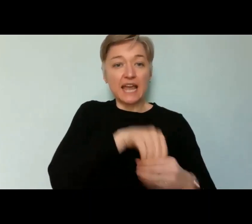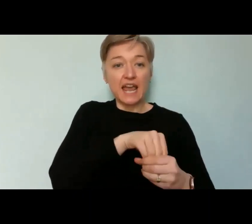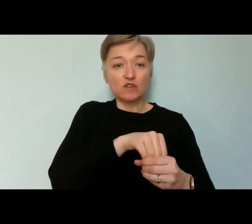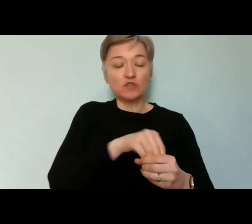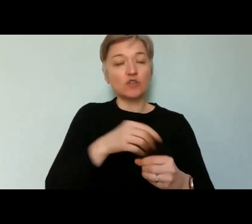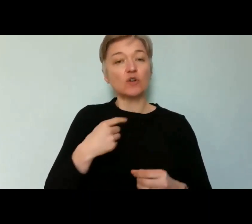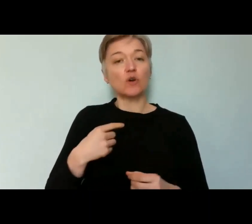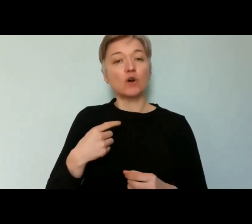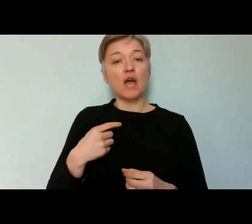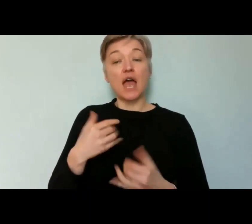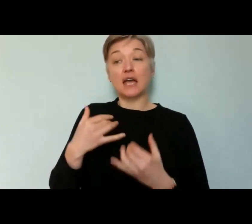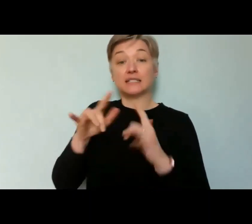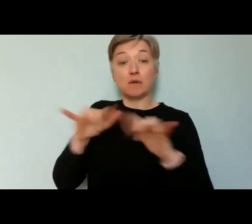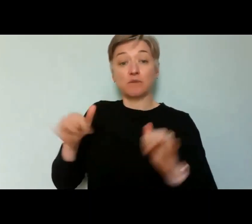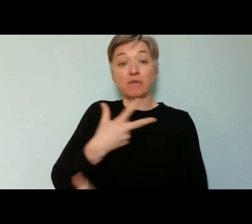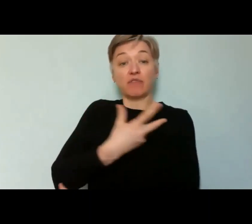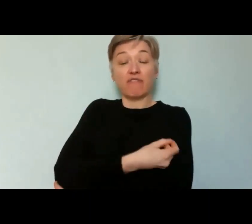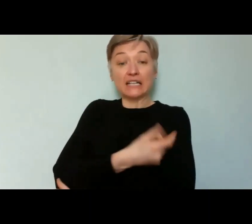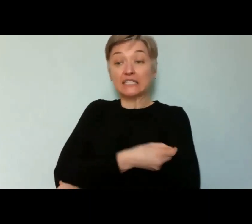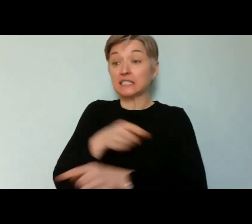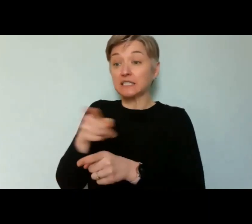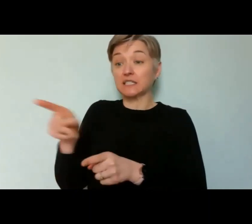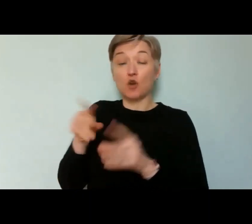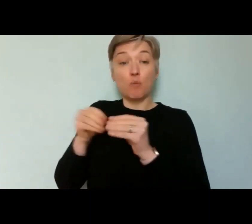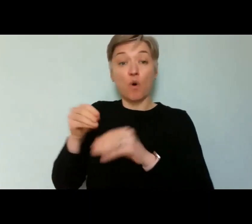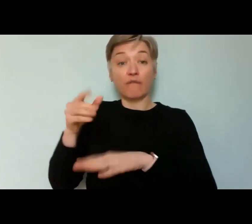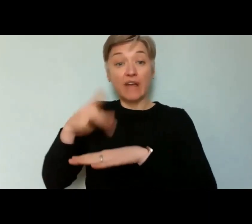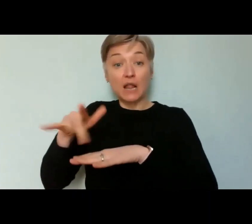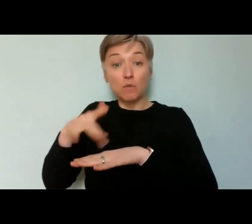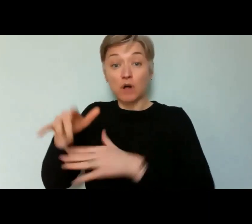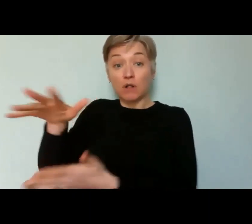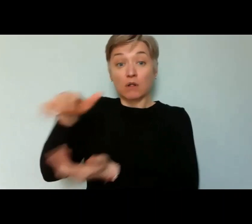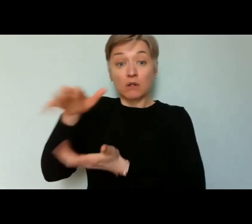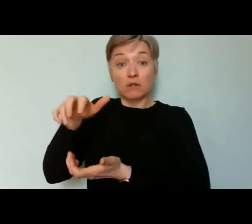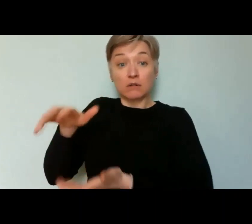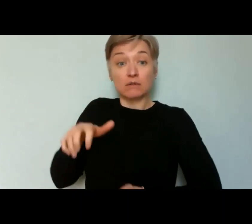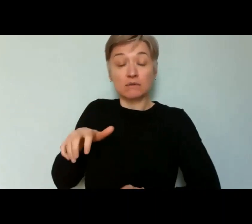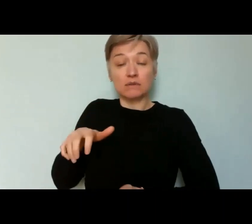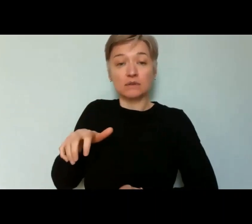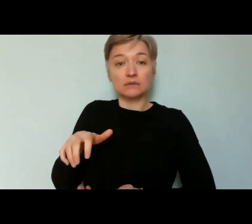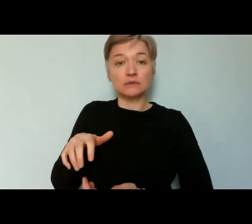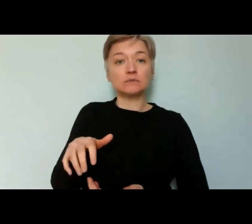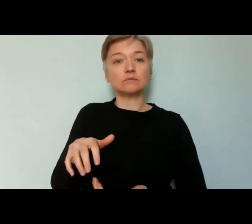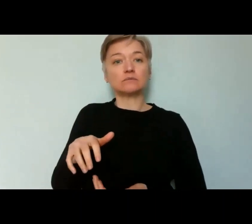more readily available, that we're also beginning, not only would it be